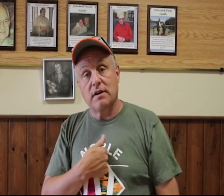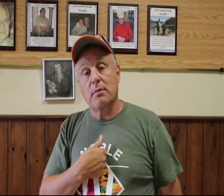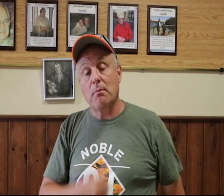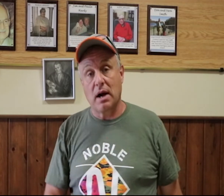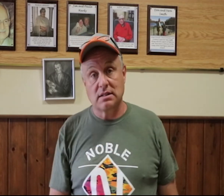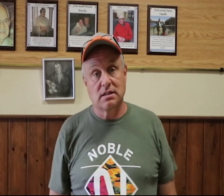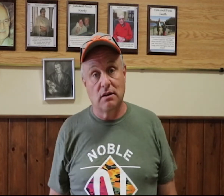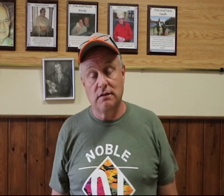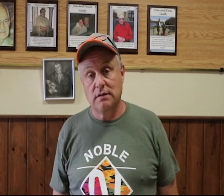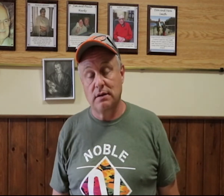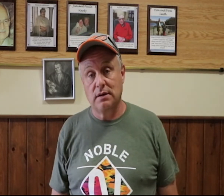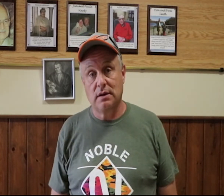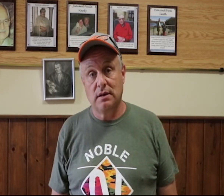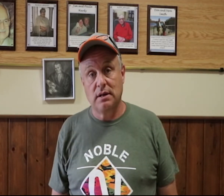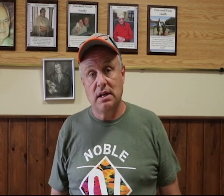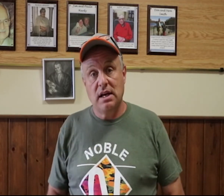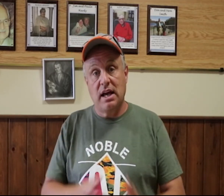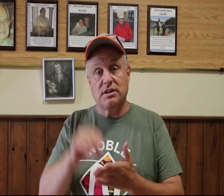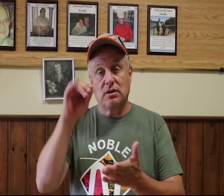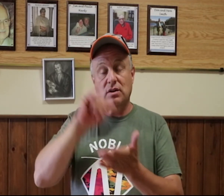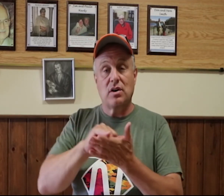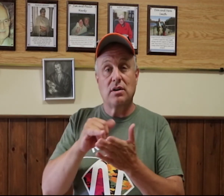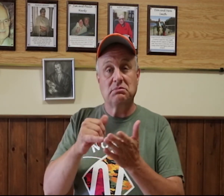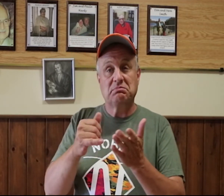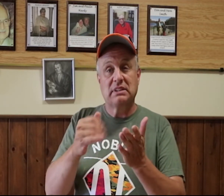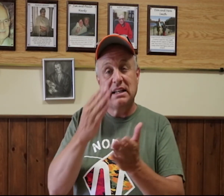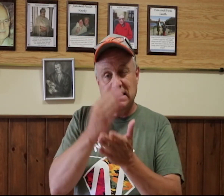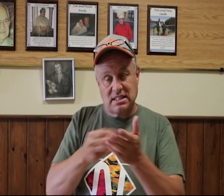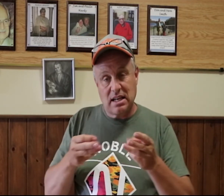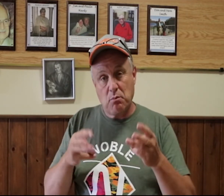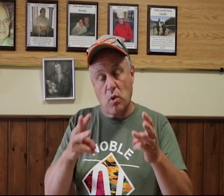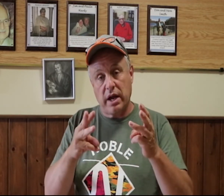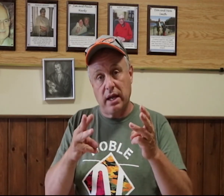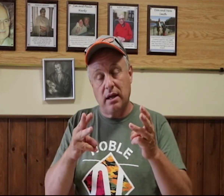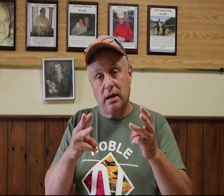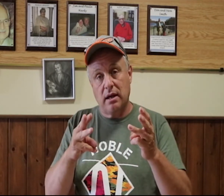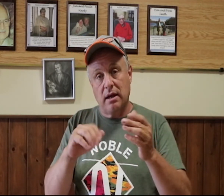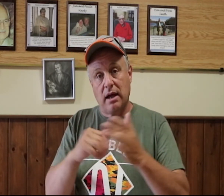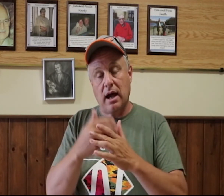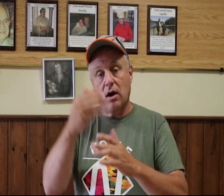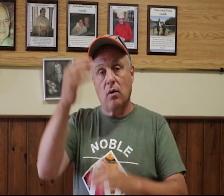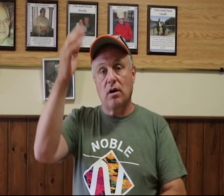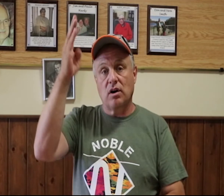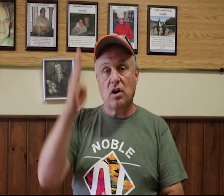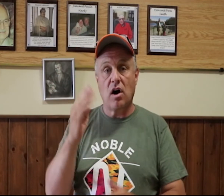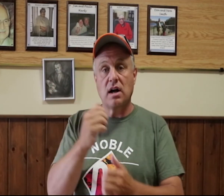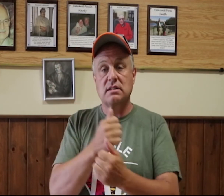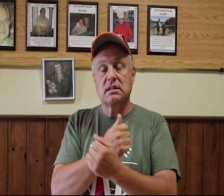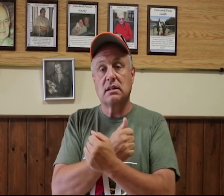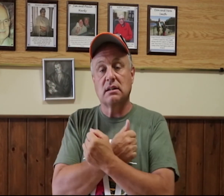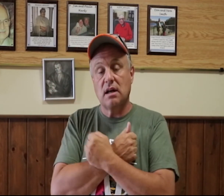about myself, and to learn in some way how God's